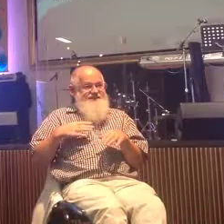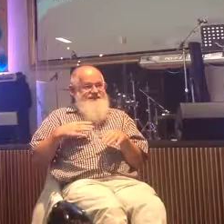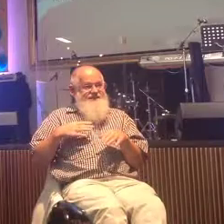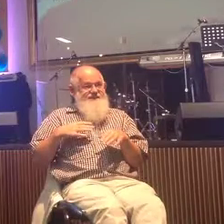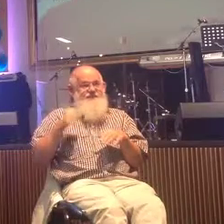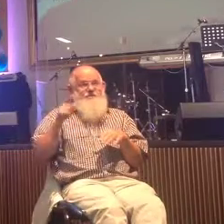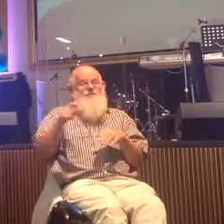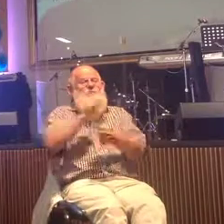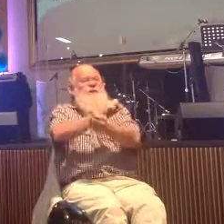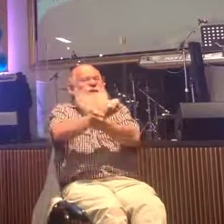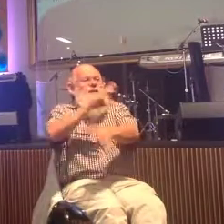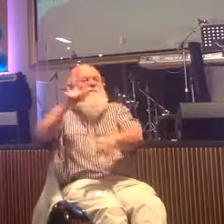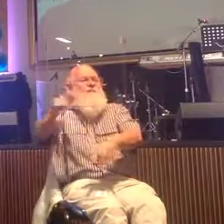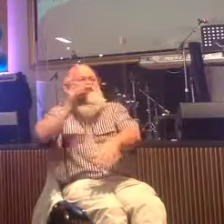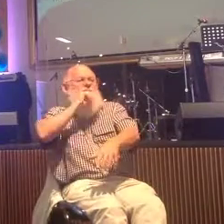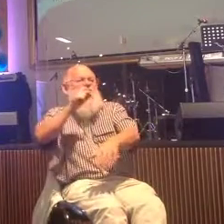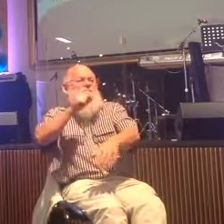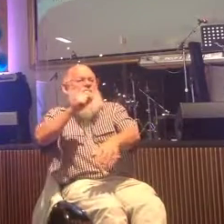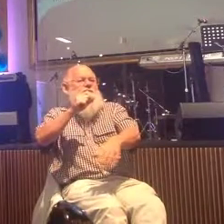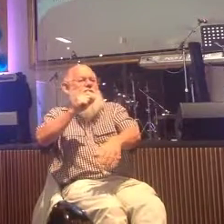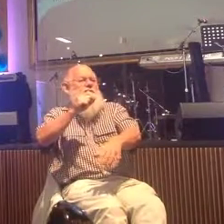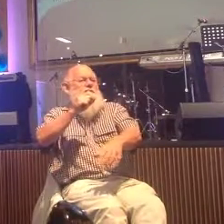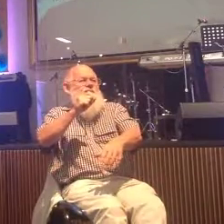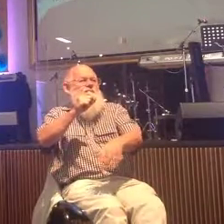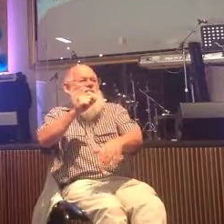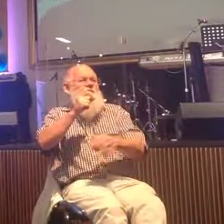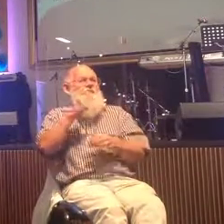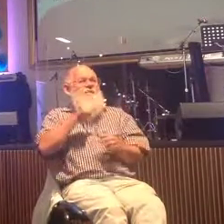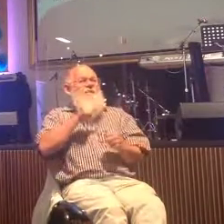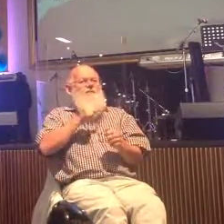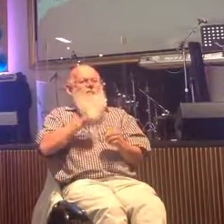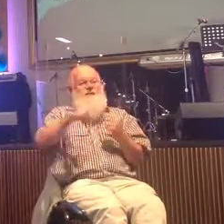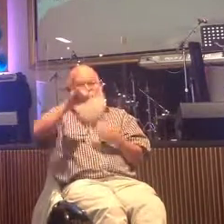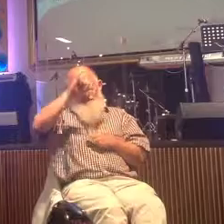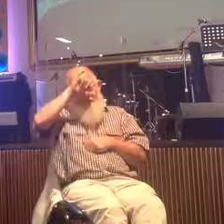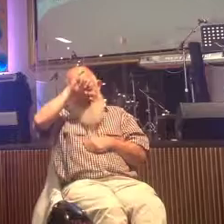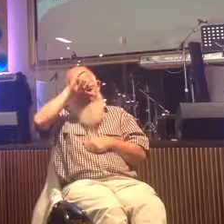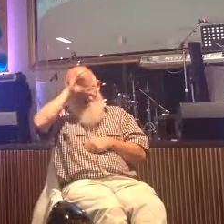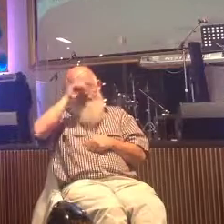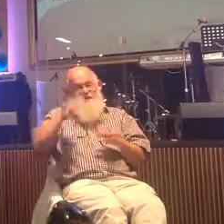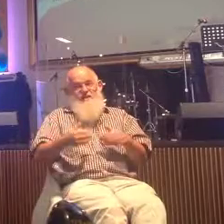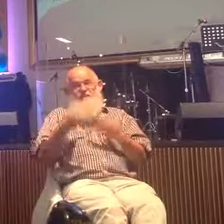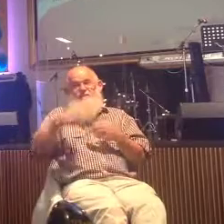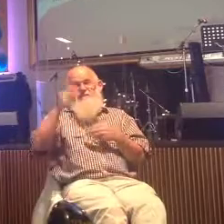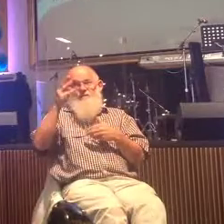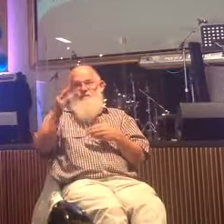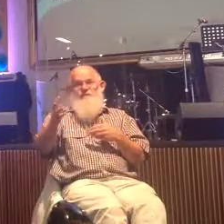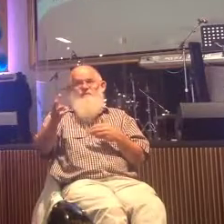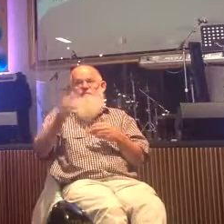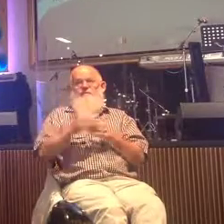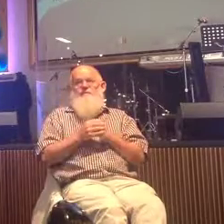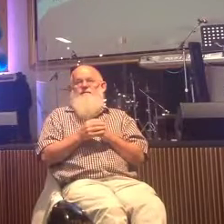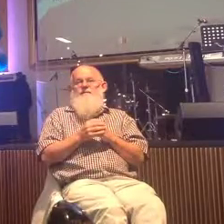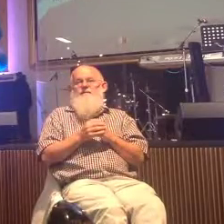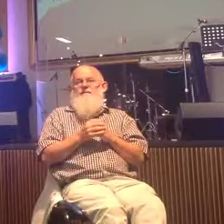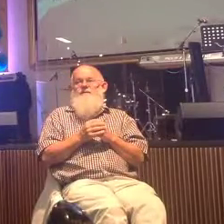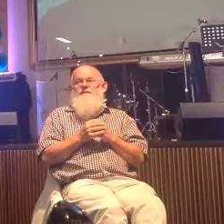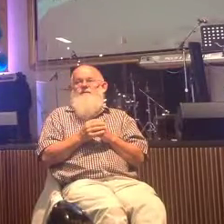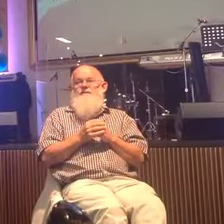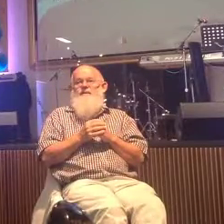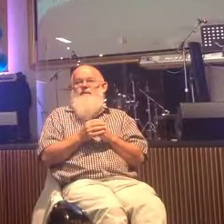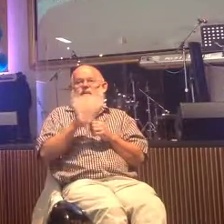Releases this guy. The best that the devil has to offer, what could he do worse than sending a legion of demons